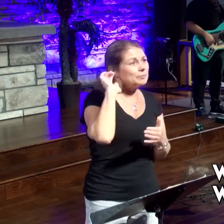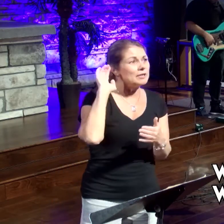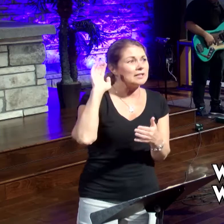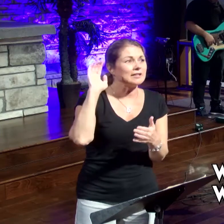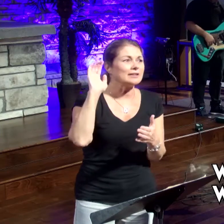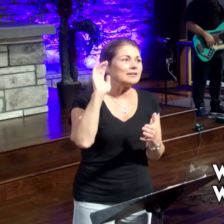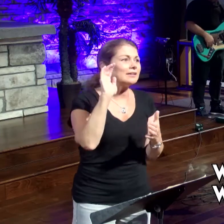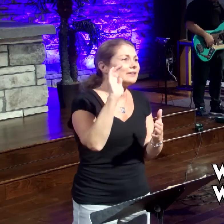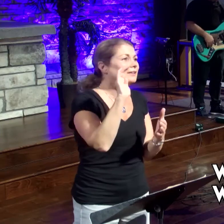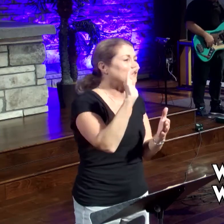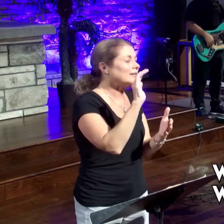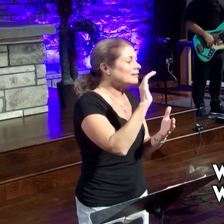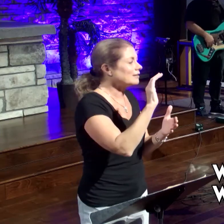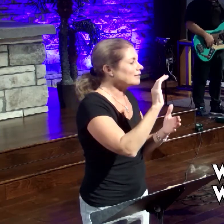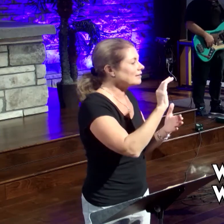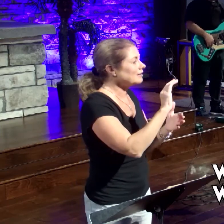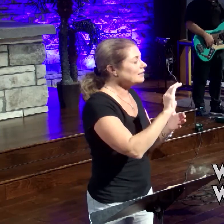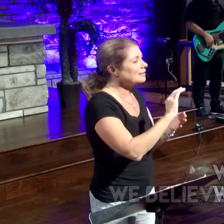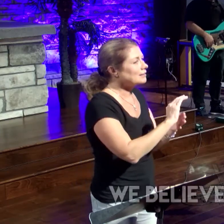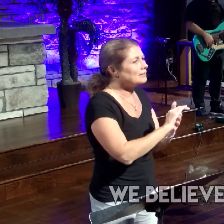we believe,